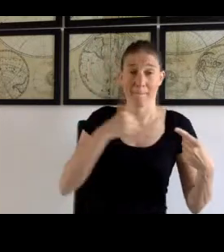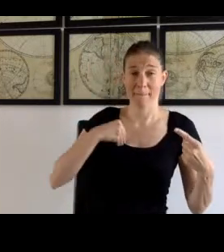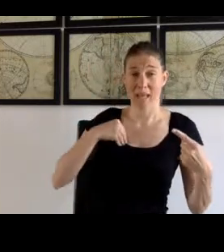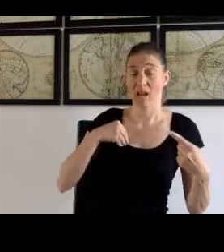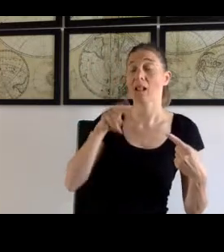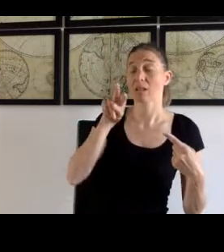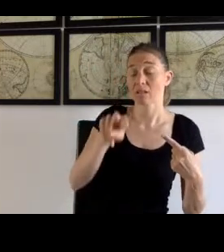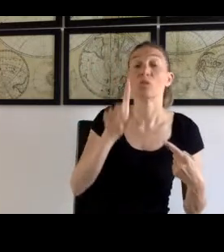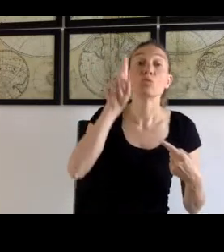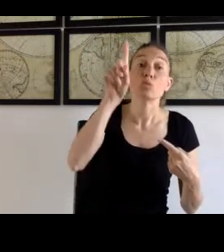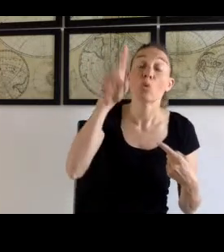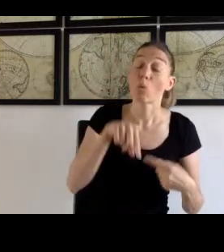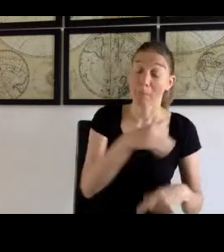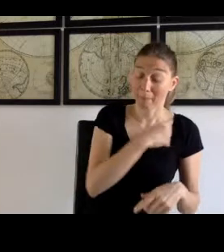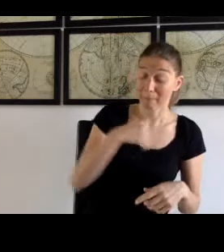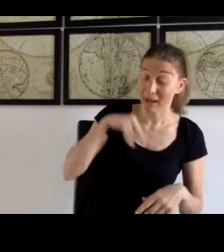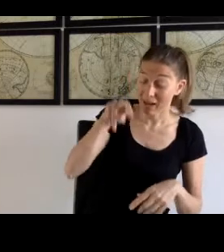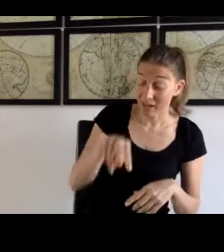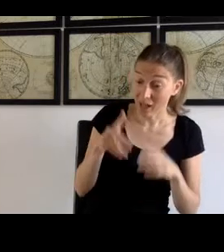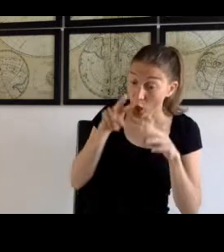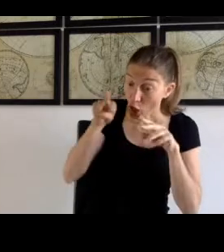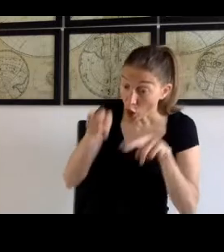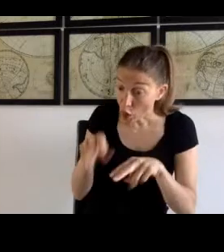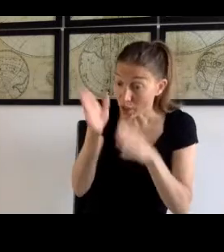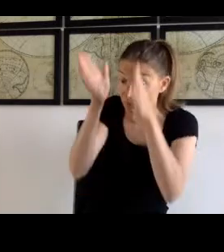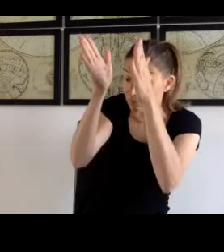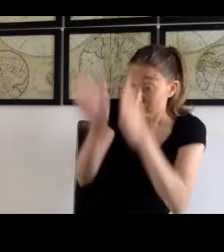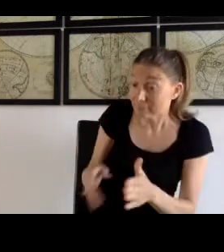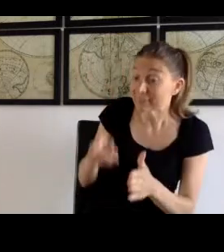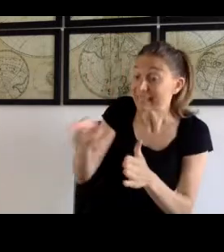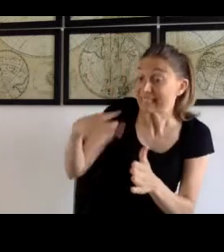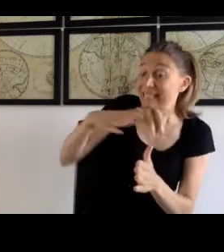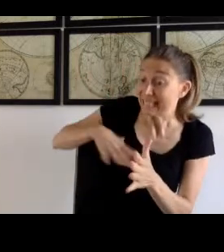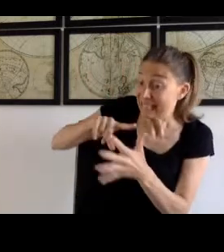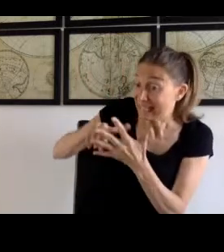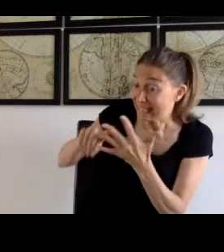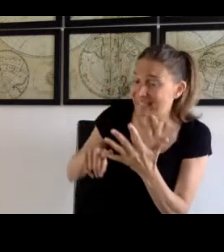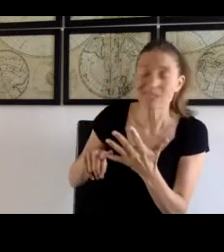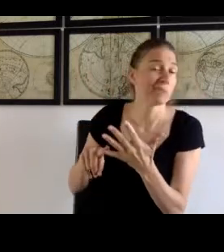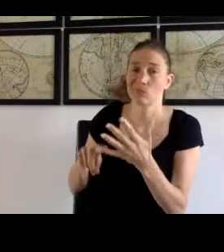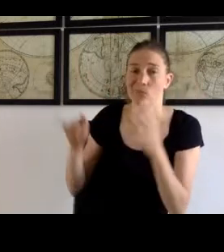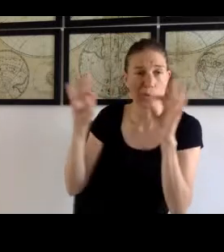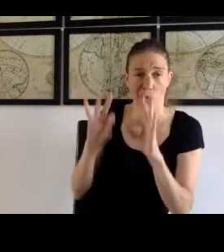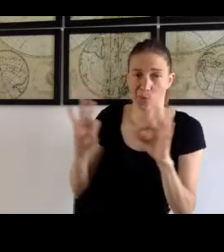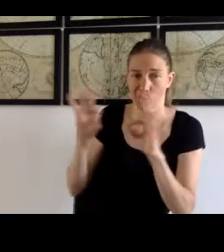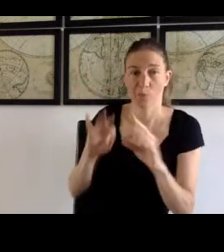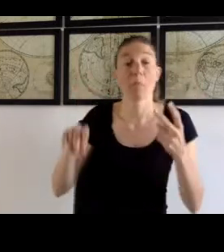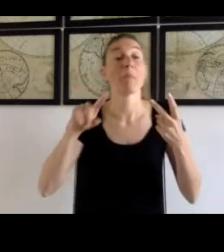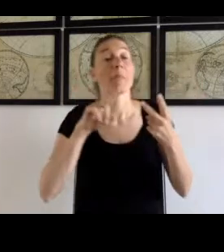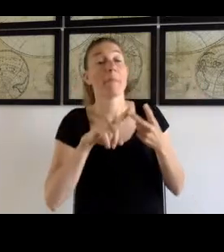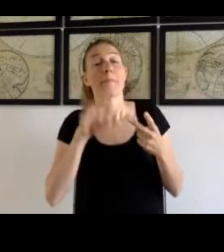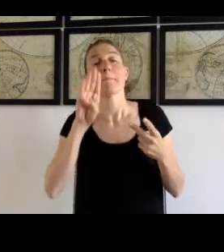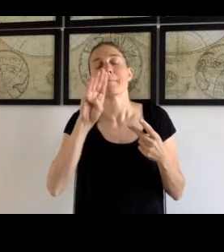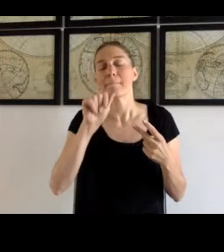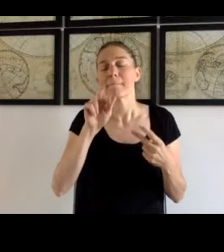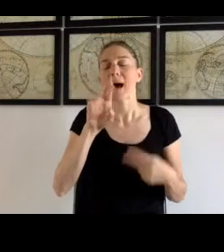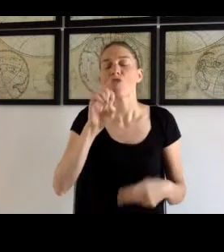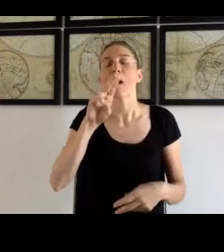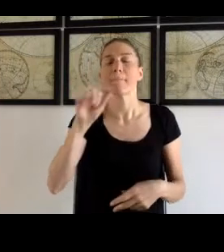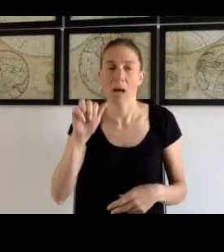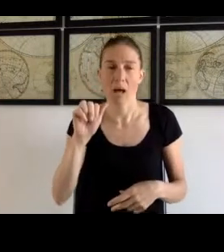needs of the person that is assessed at all. Then we have the Barema method, and it's a kind of percentage of